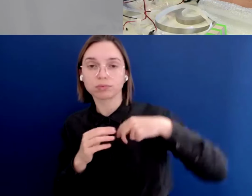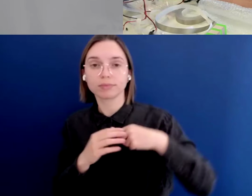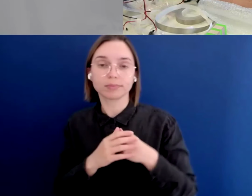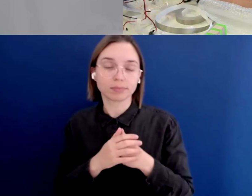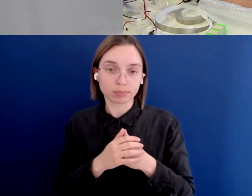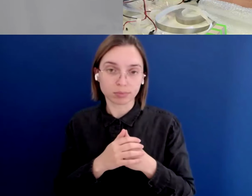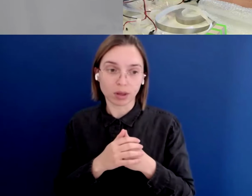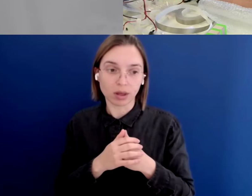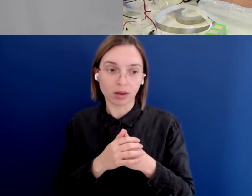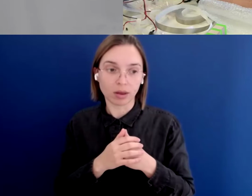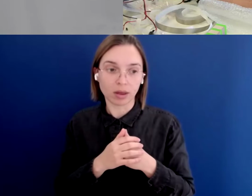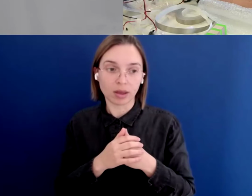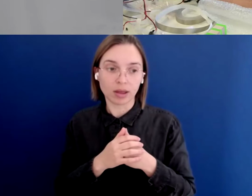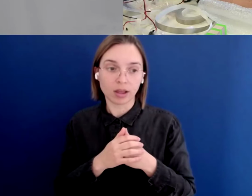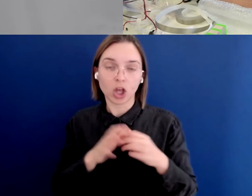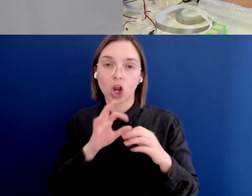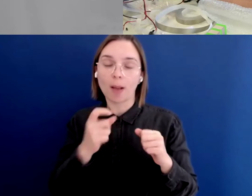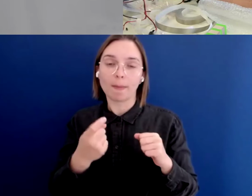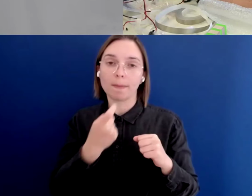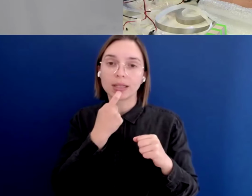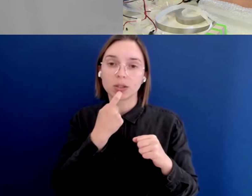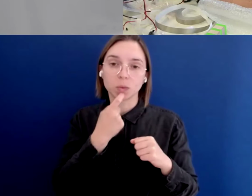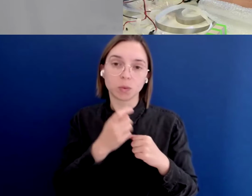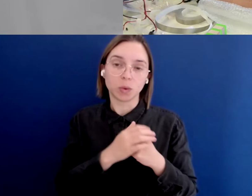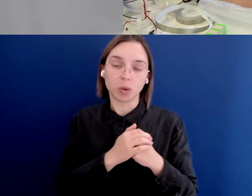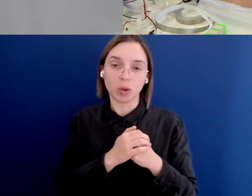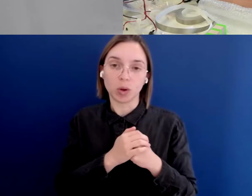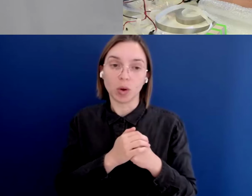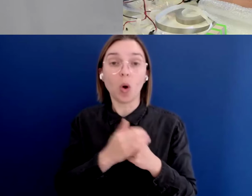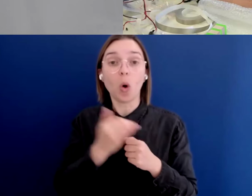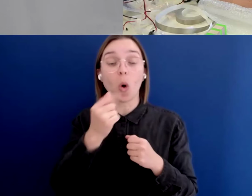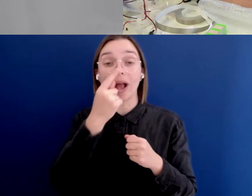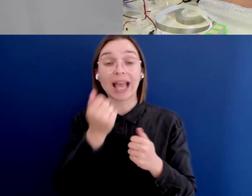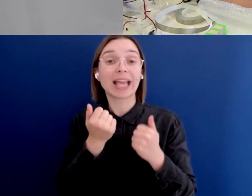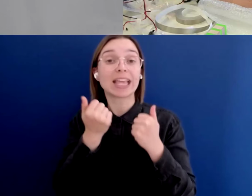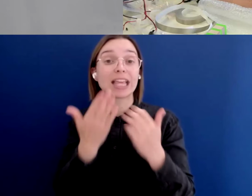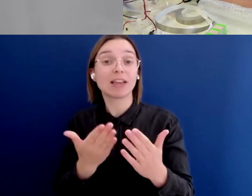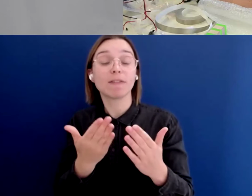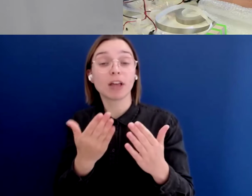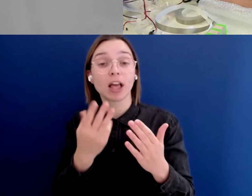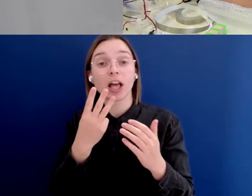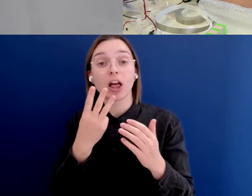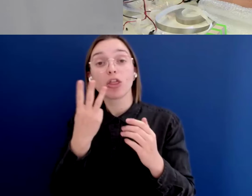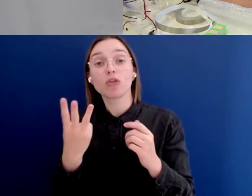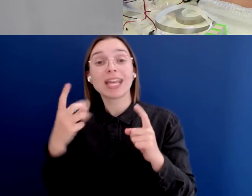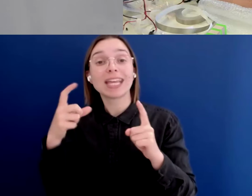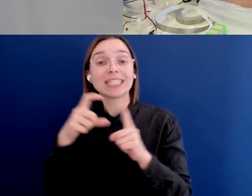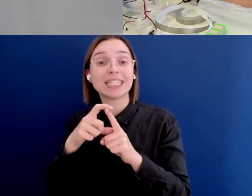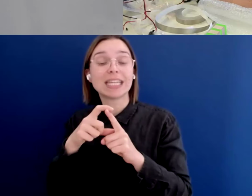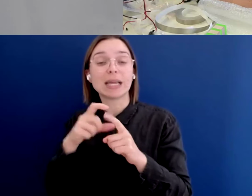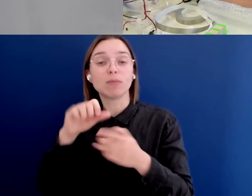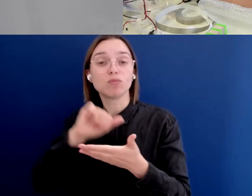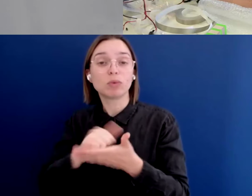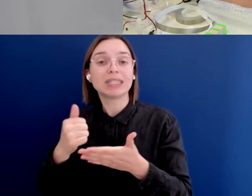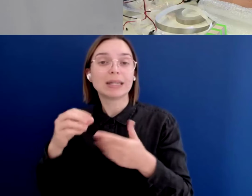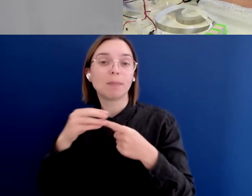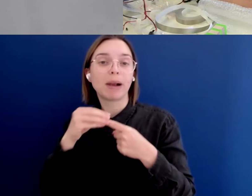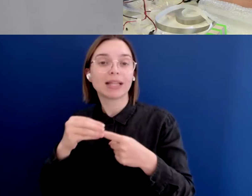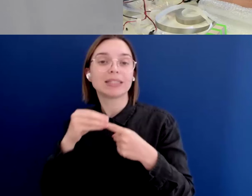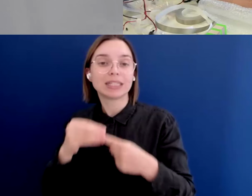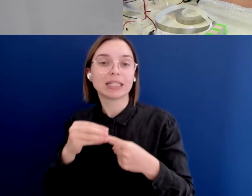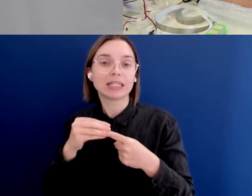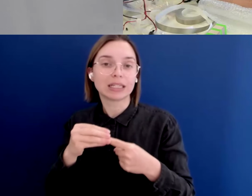the component into the plastic so that we get rid of that as a safety issue. It's too hard to do